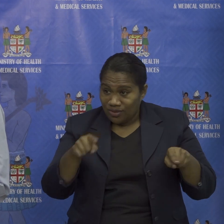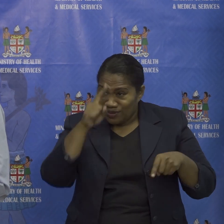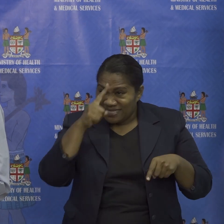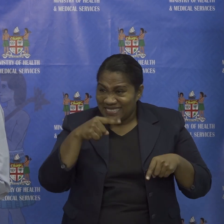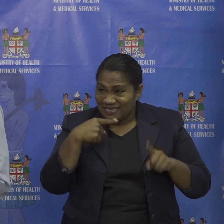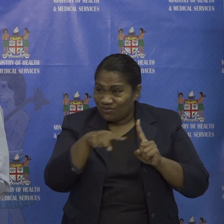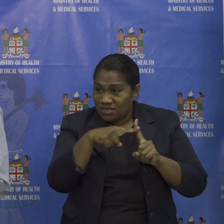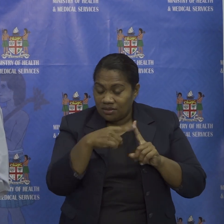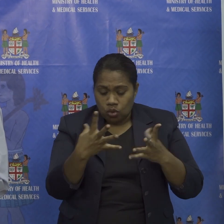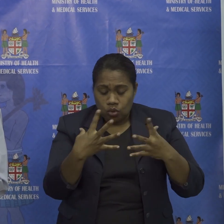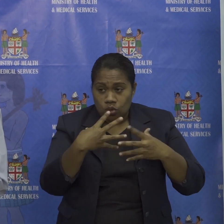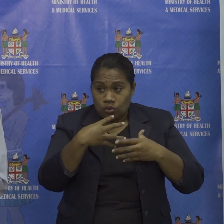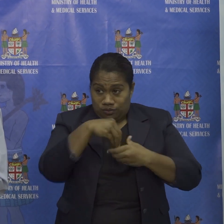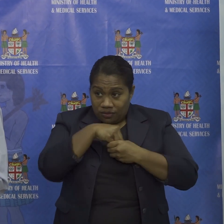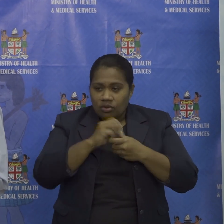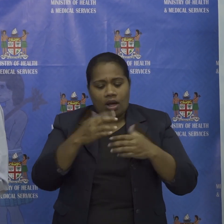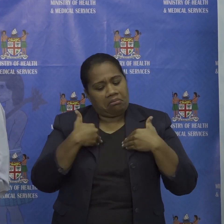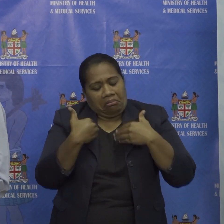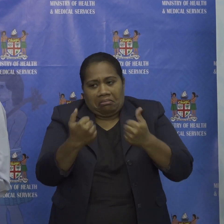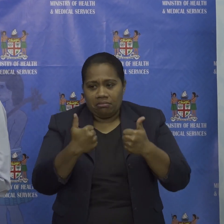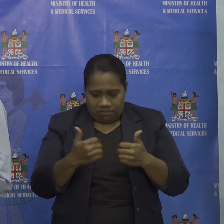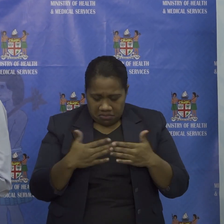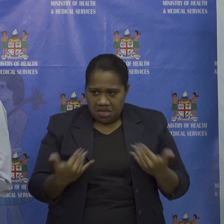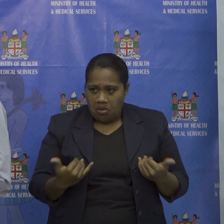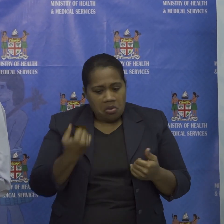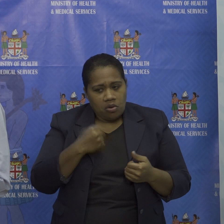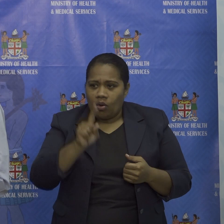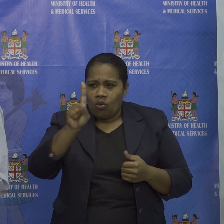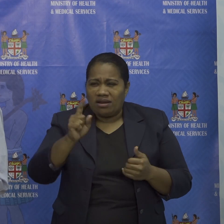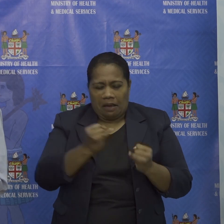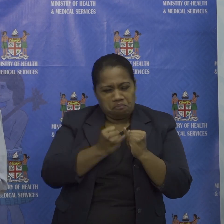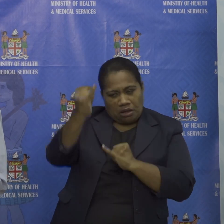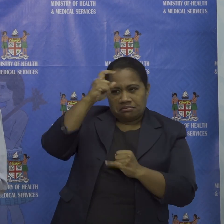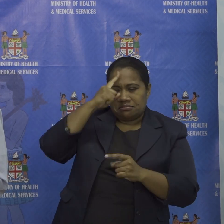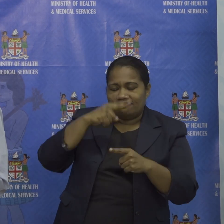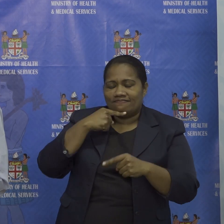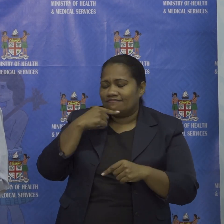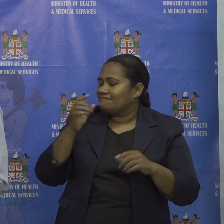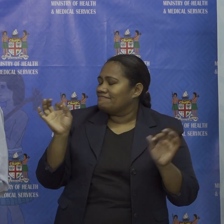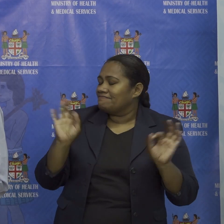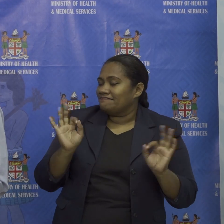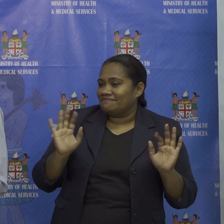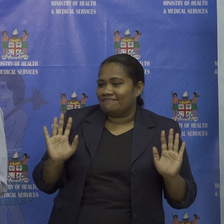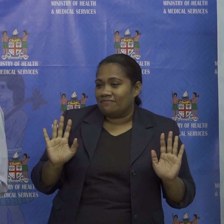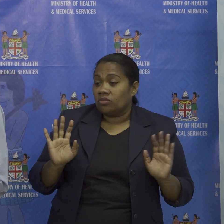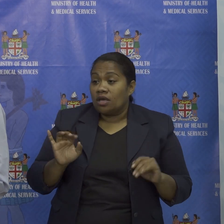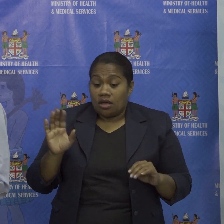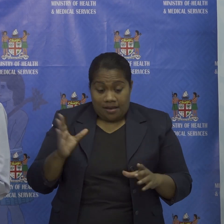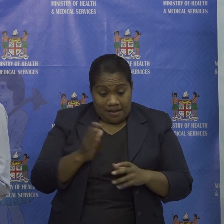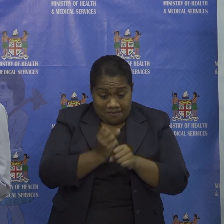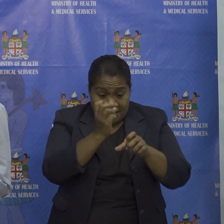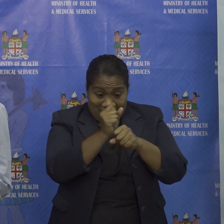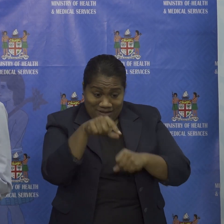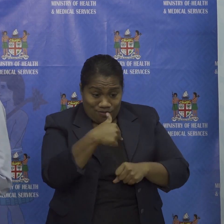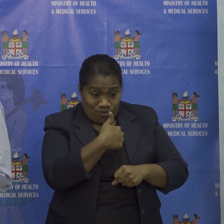There is nobody who's critically ill, and from the update I got this morning,